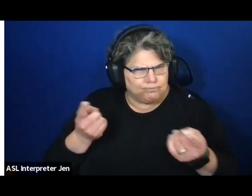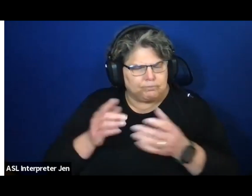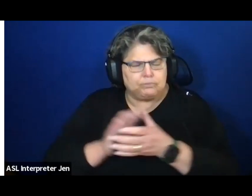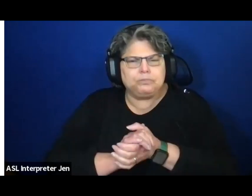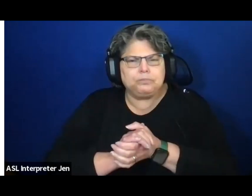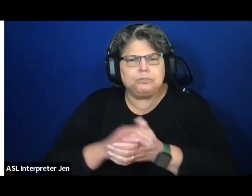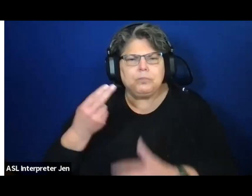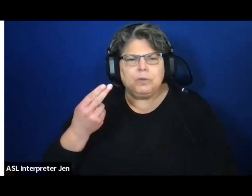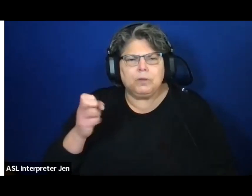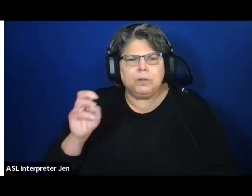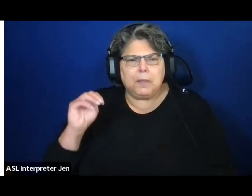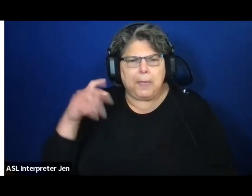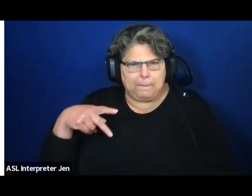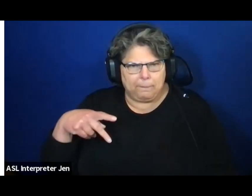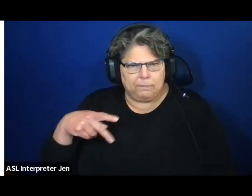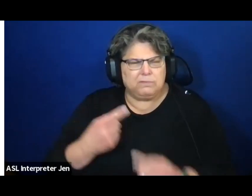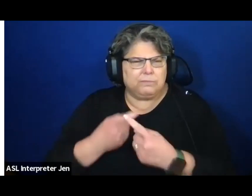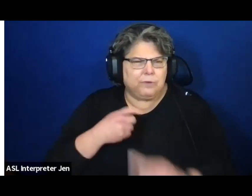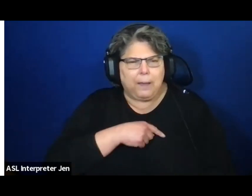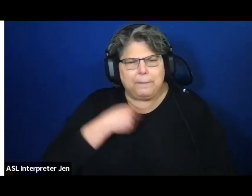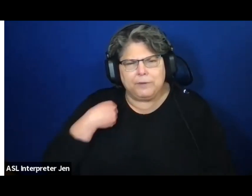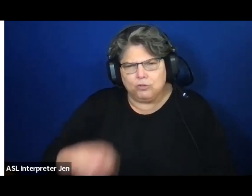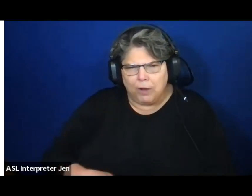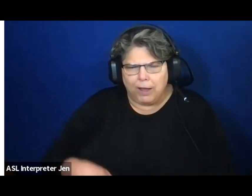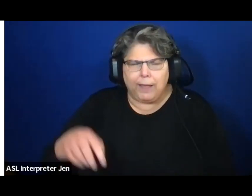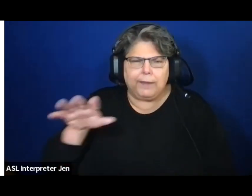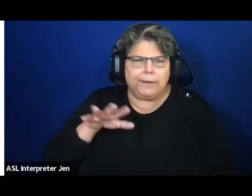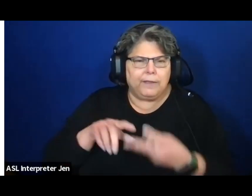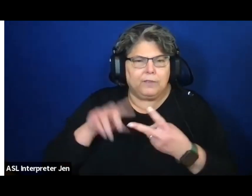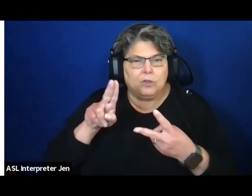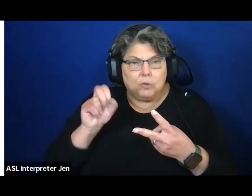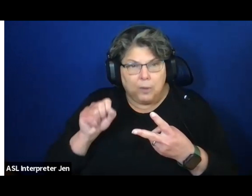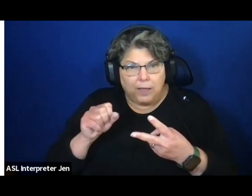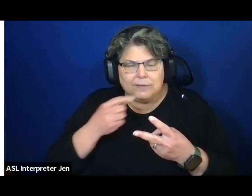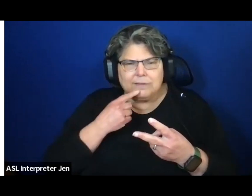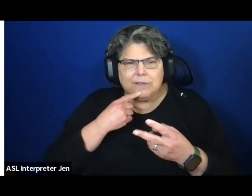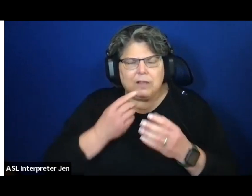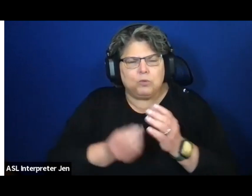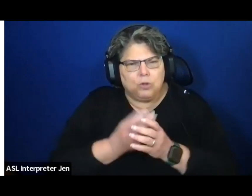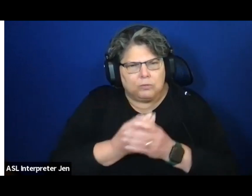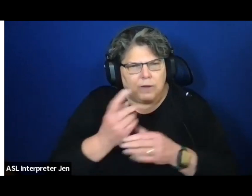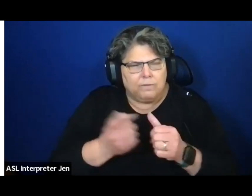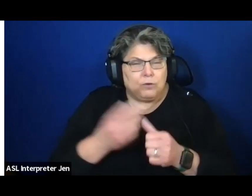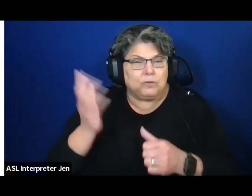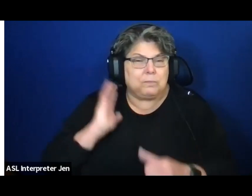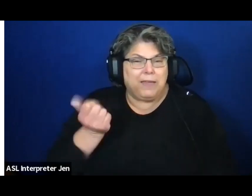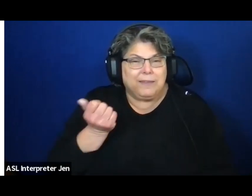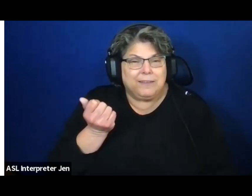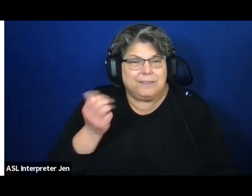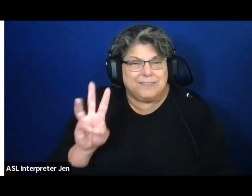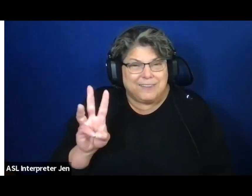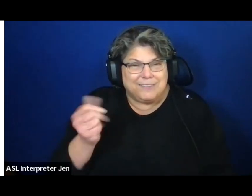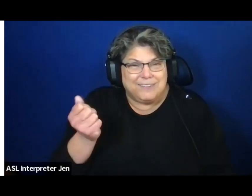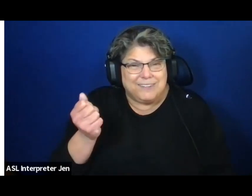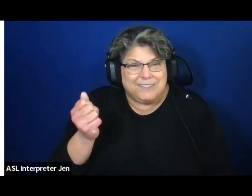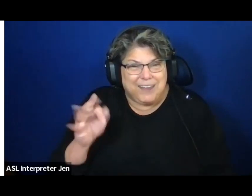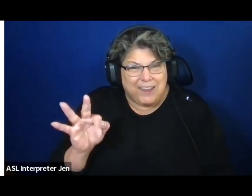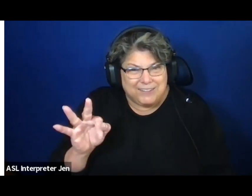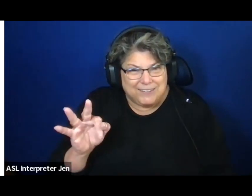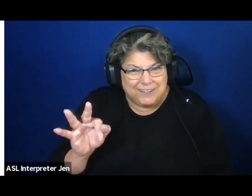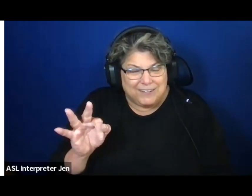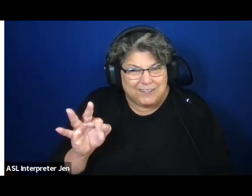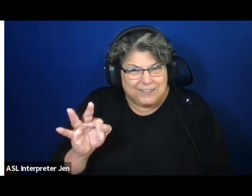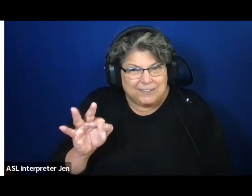said hemp came, from China and that part, and in the US we said hemp was cultivated first in 1619. But I